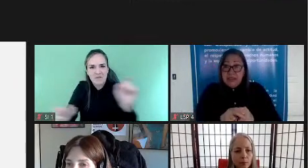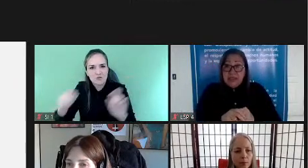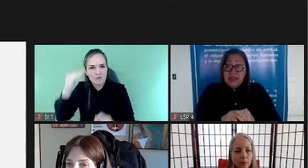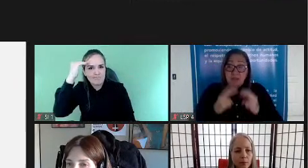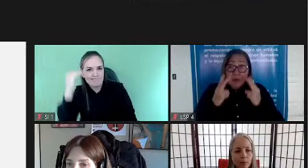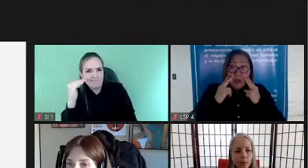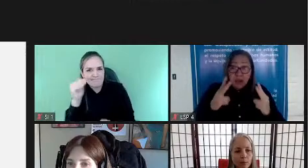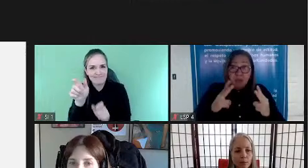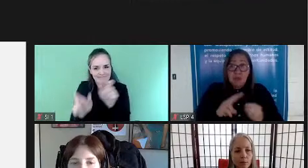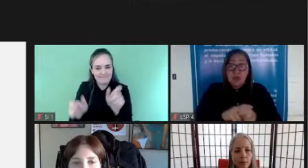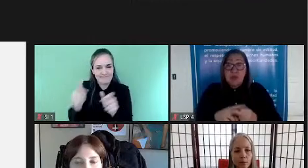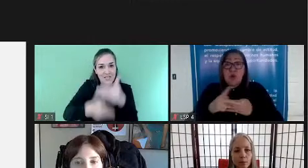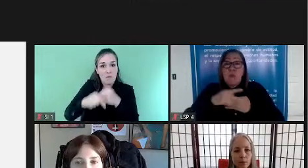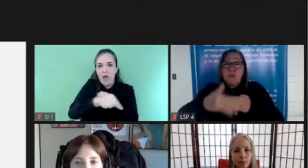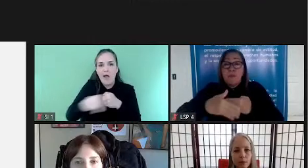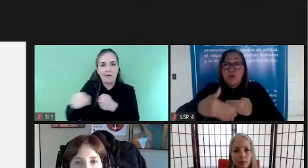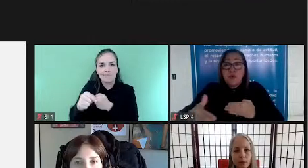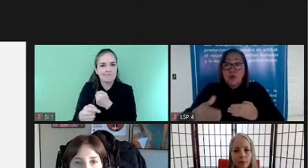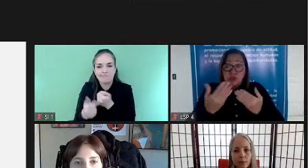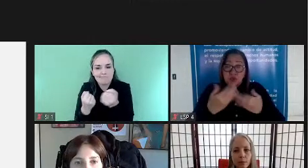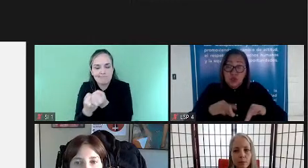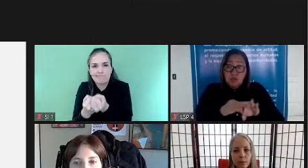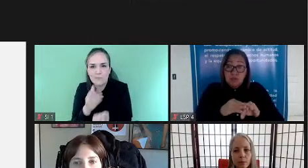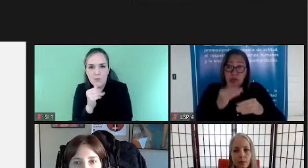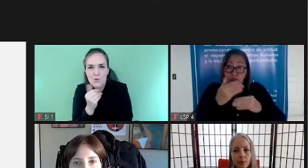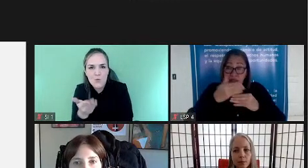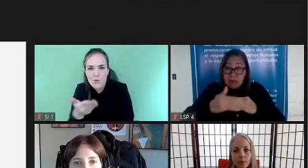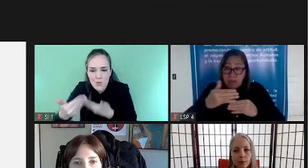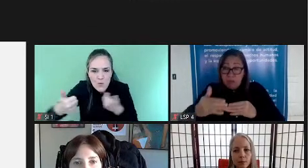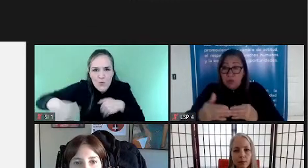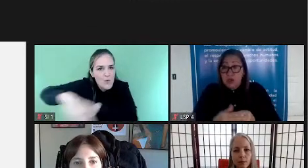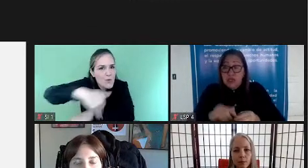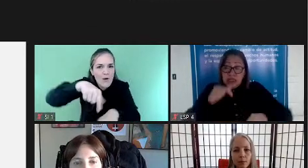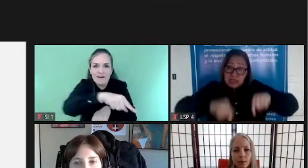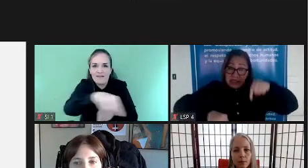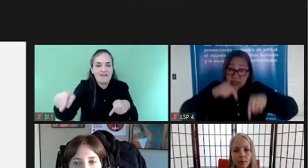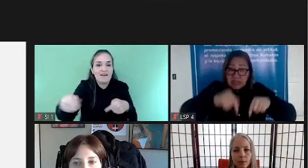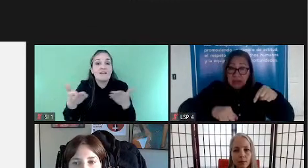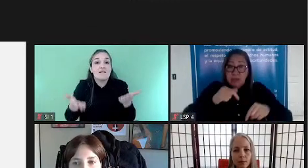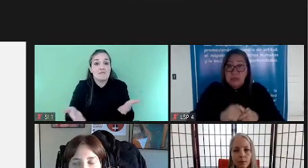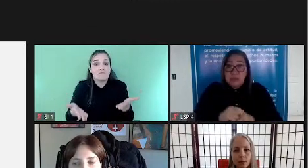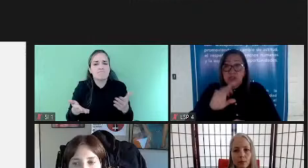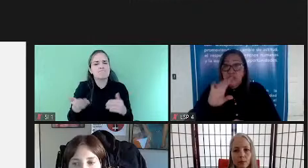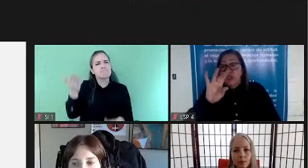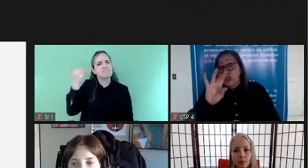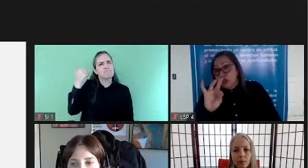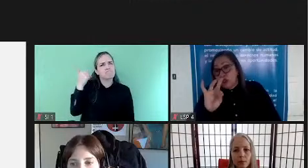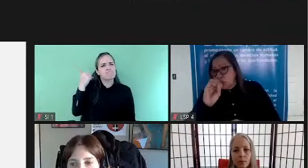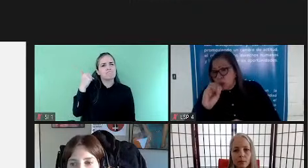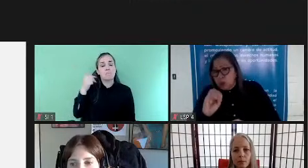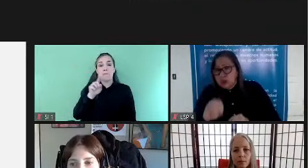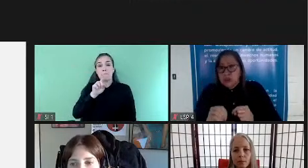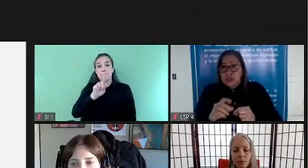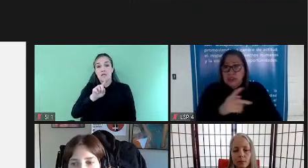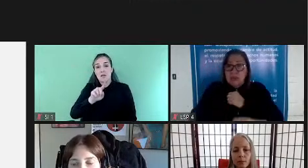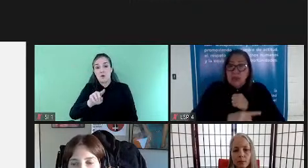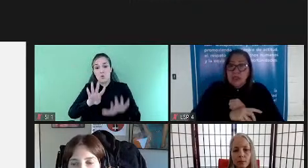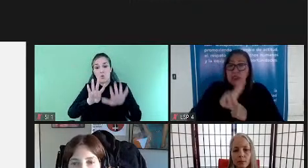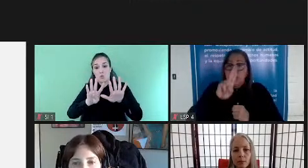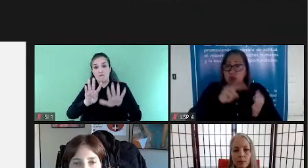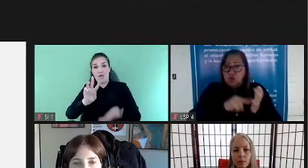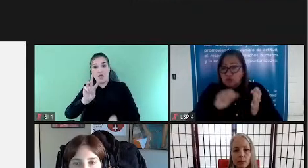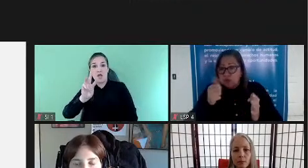intellectual disabilities regarding data we have had important progress here in